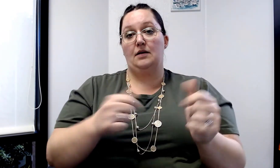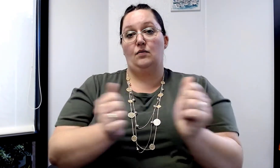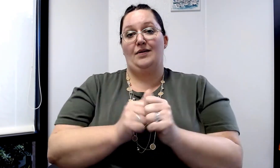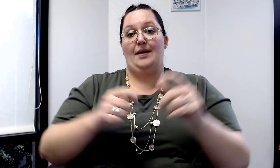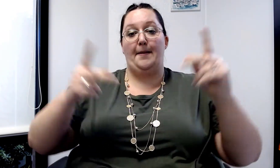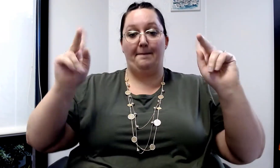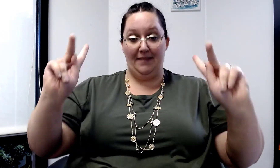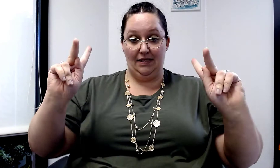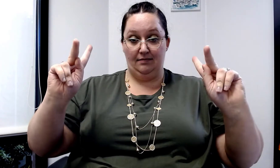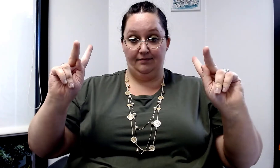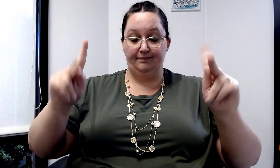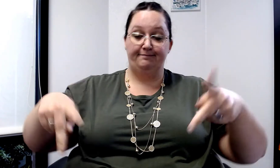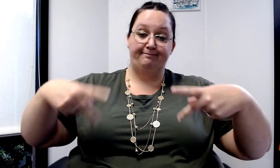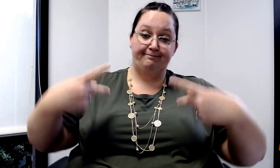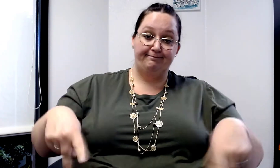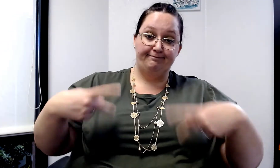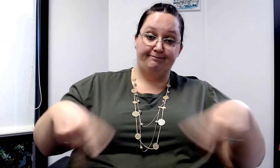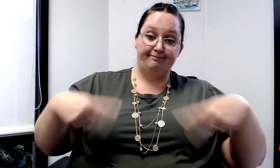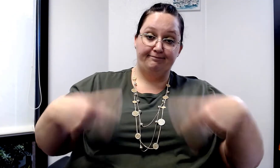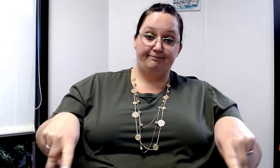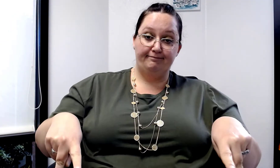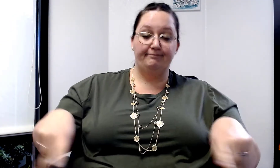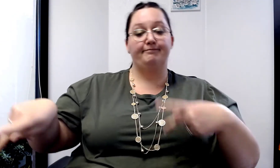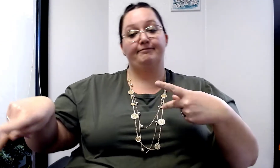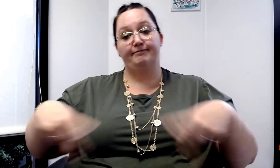You will see some people out there who will be signing this with a P hand shape.